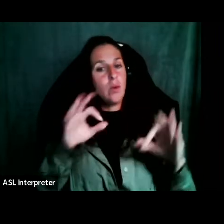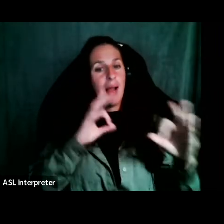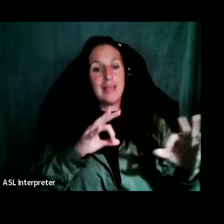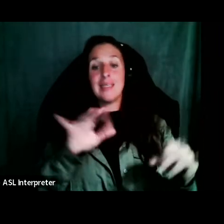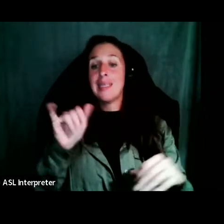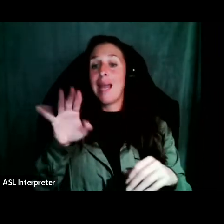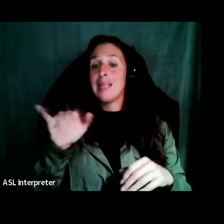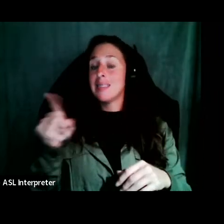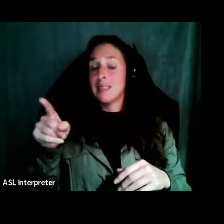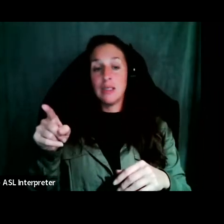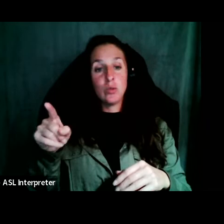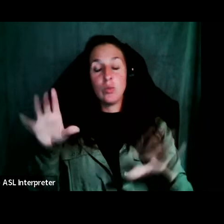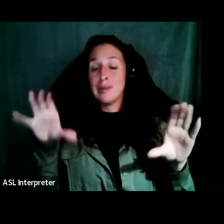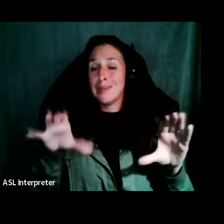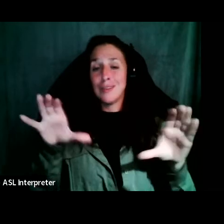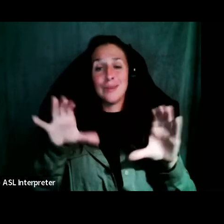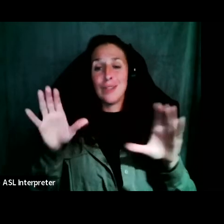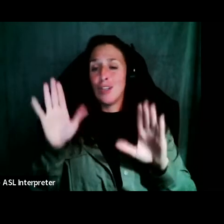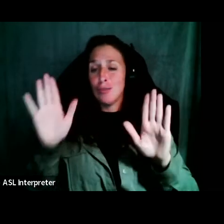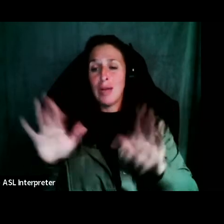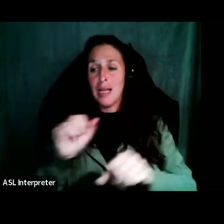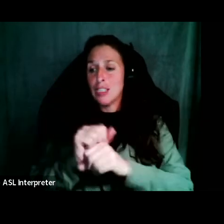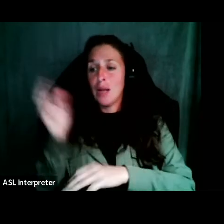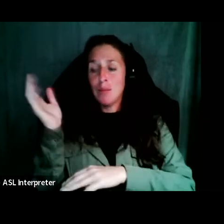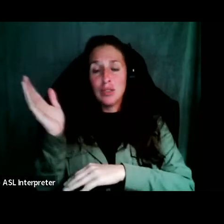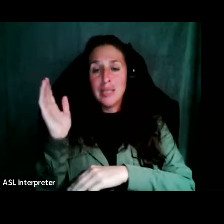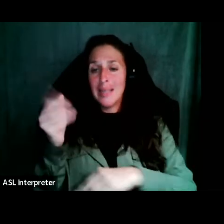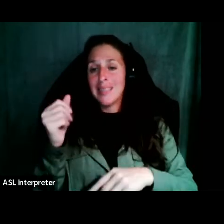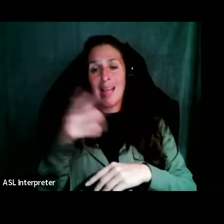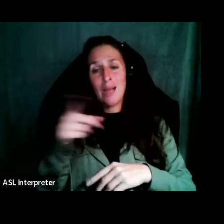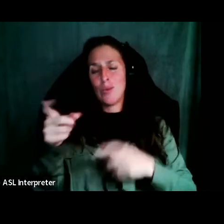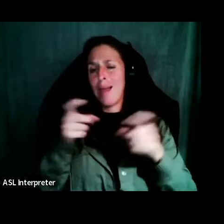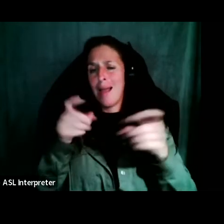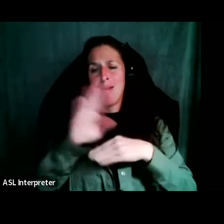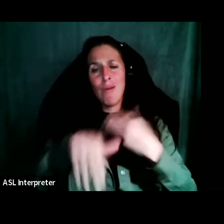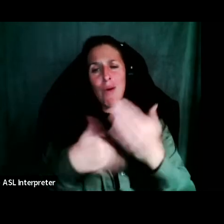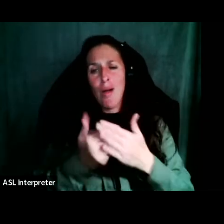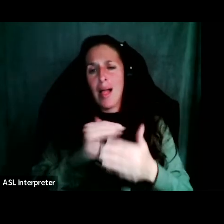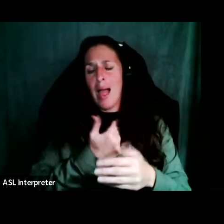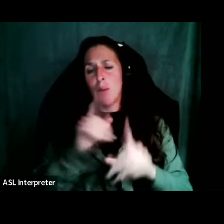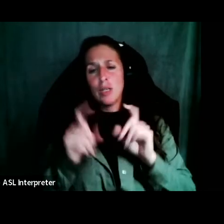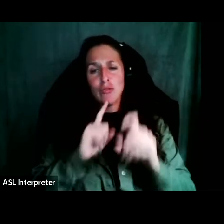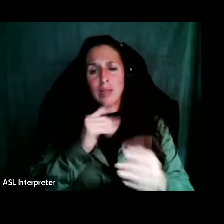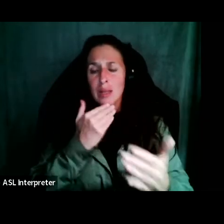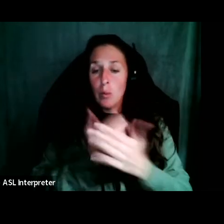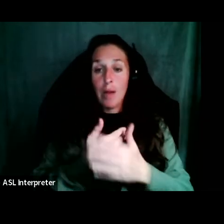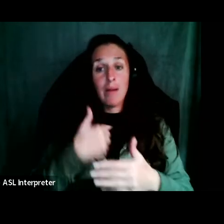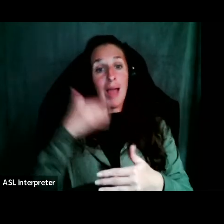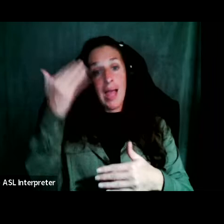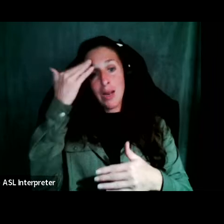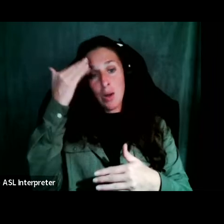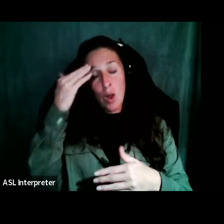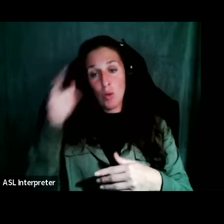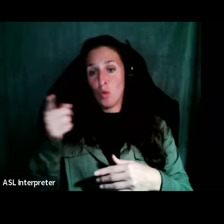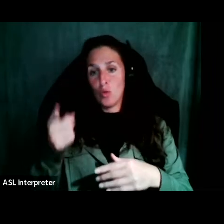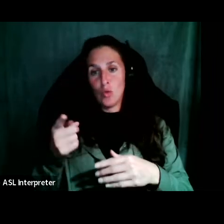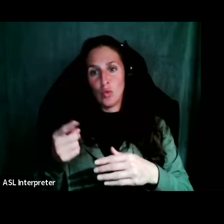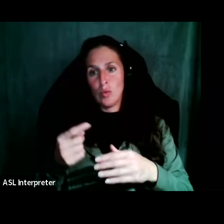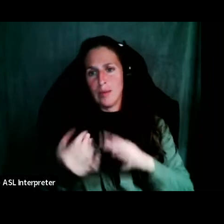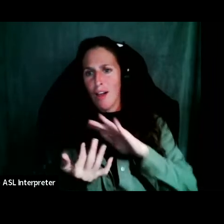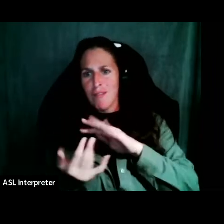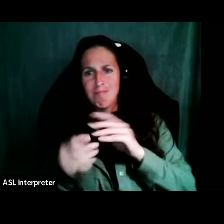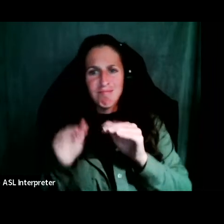you did a great job presenting to us, and you handled all our questions really well. I know you were under fire a bunch of